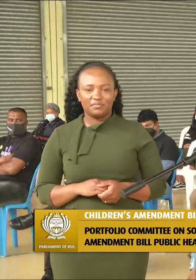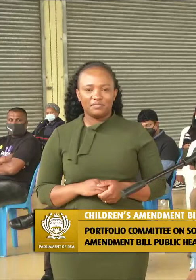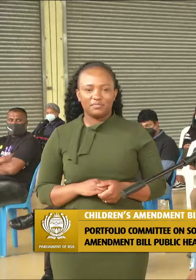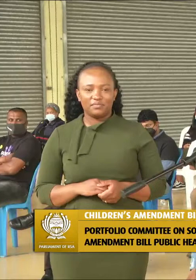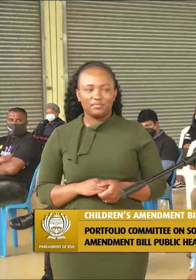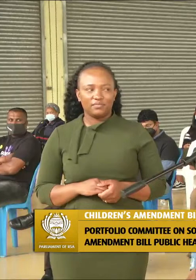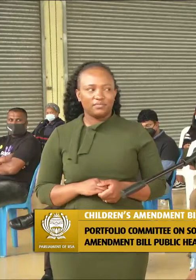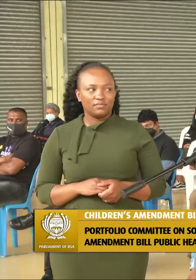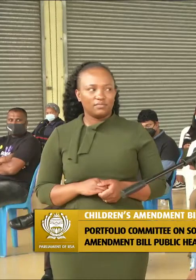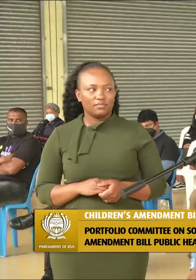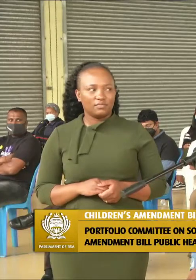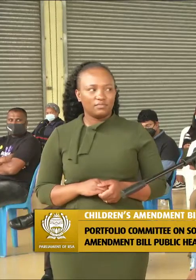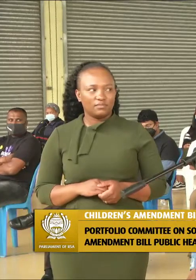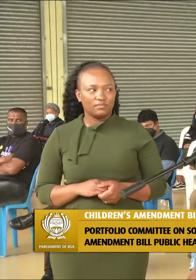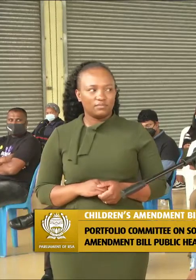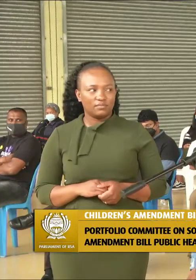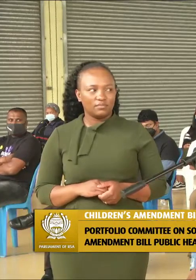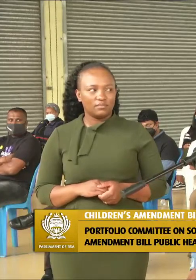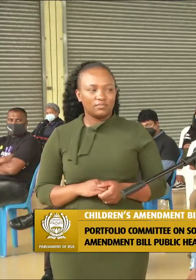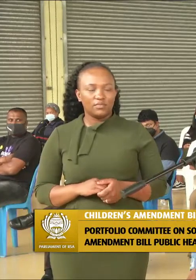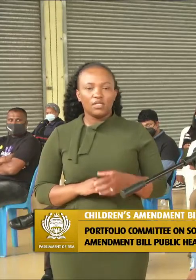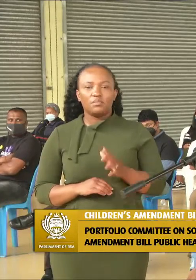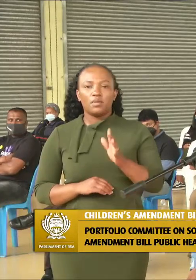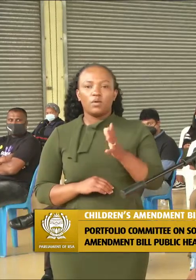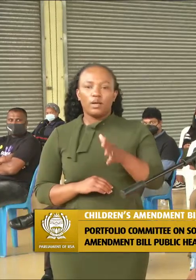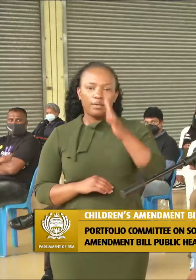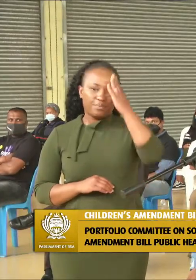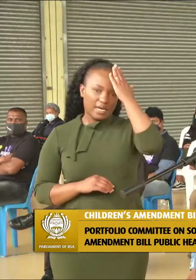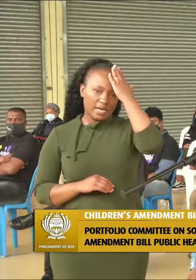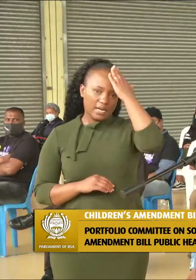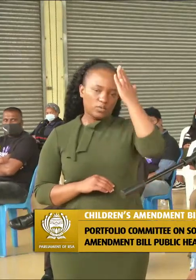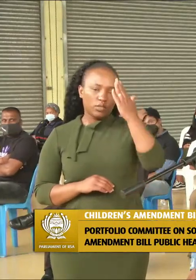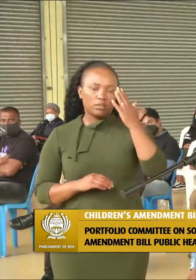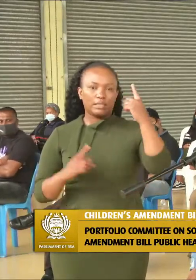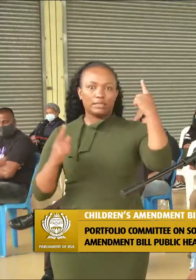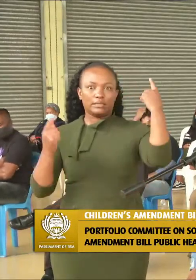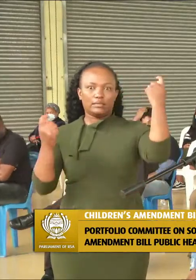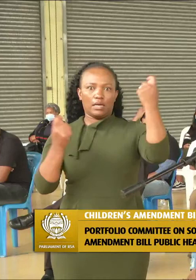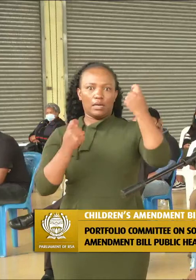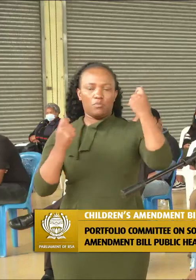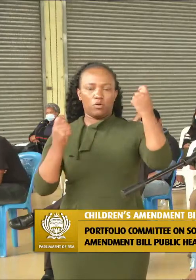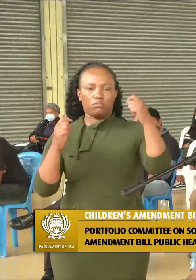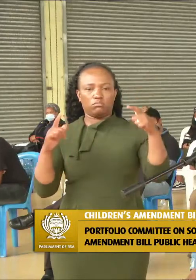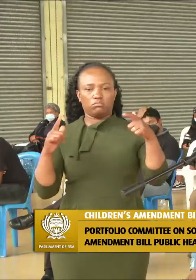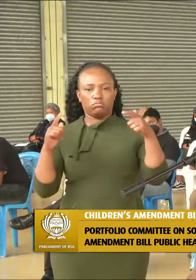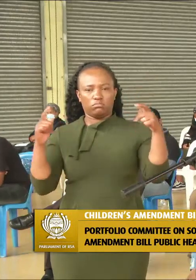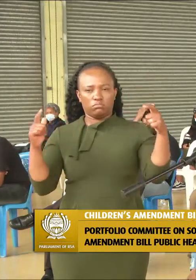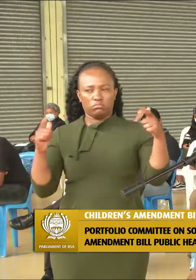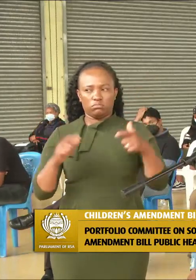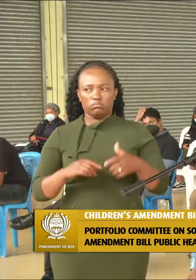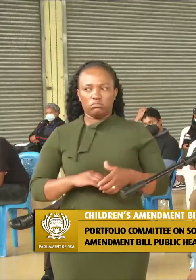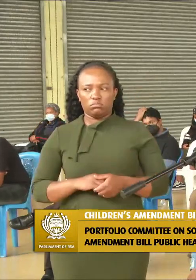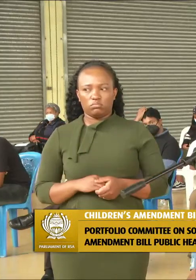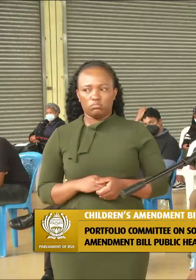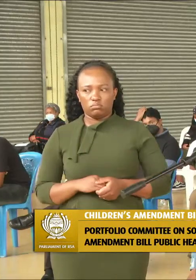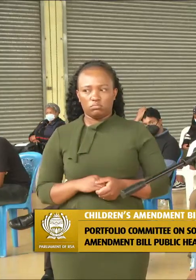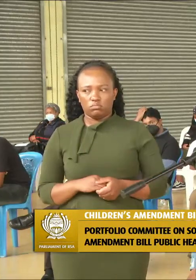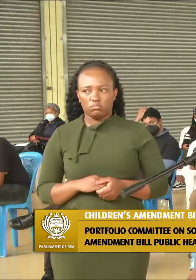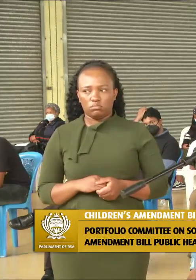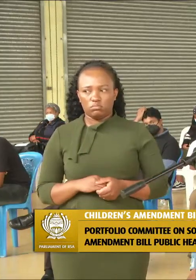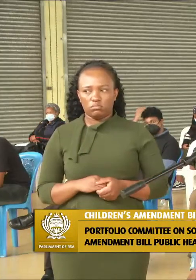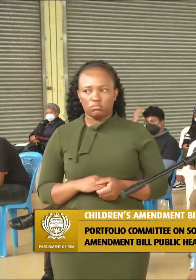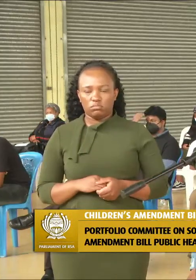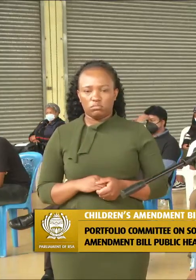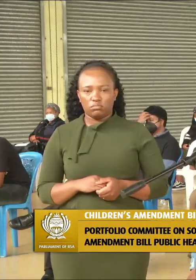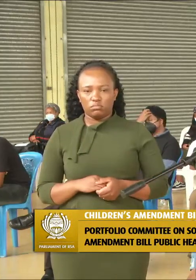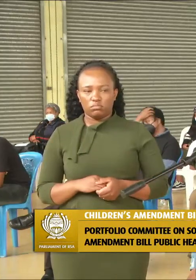the alumni graduation ceremony this year. Now, I think I am marketing myself now. Yeah.